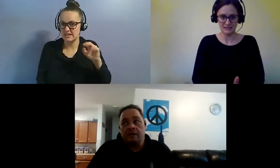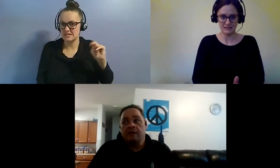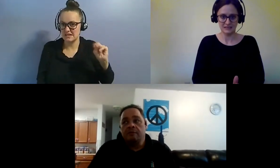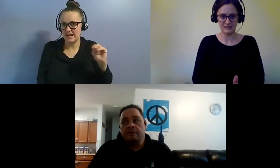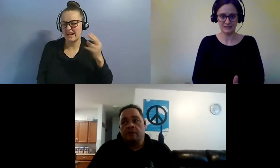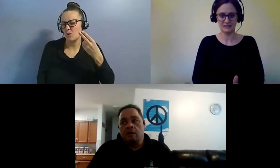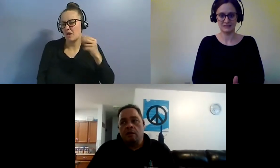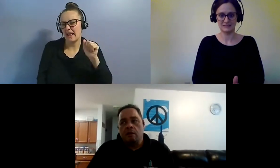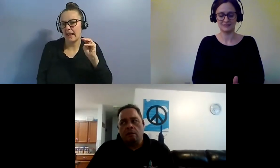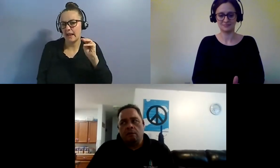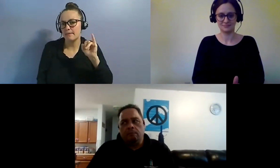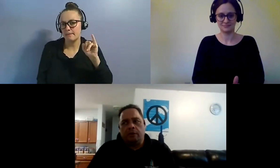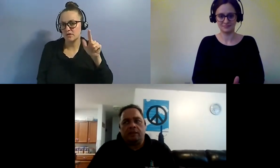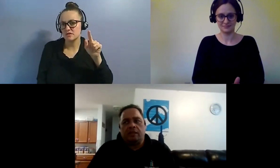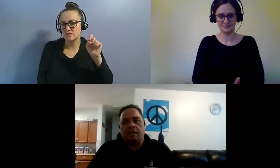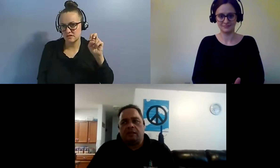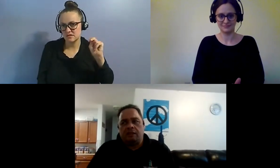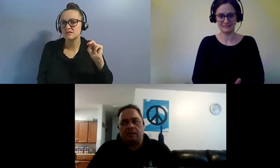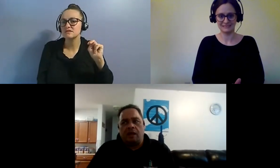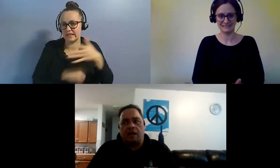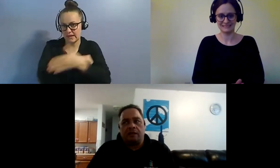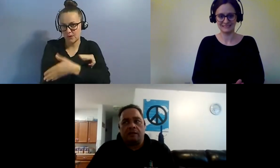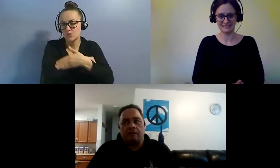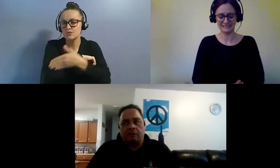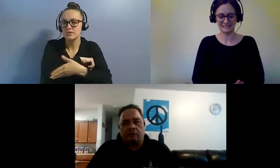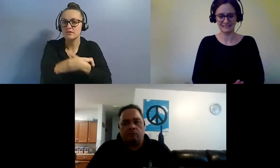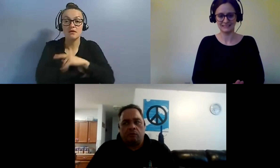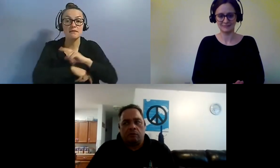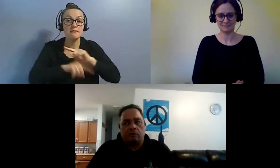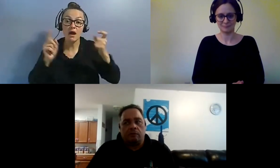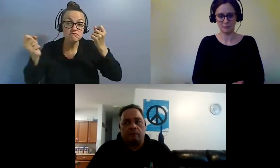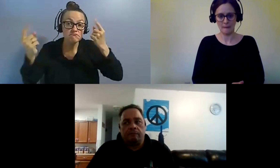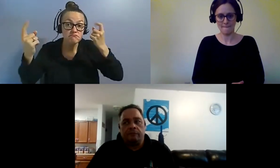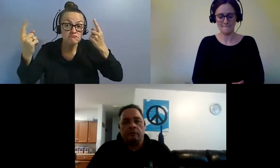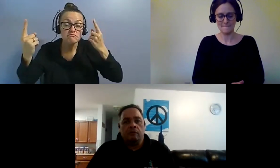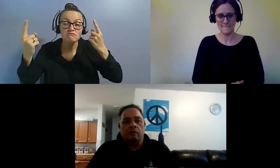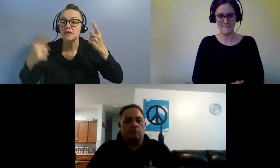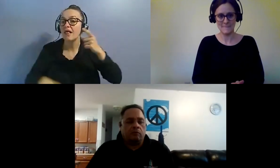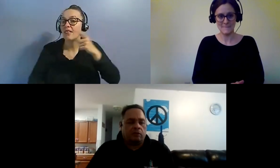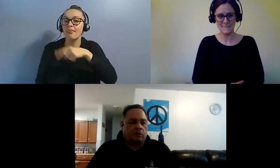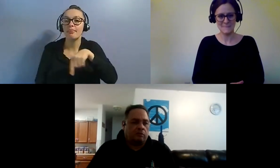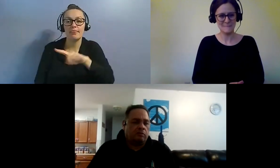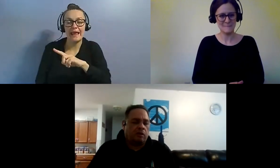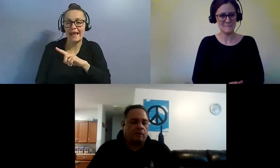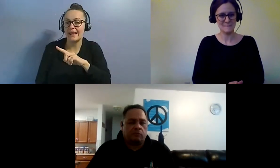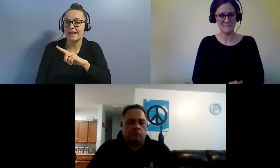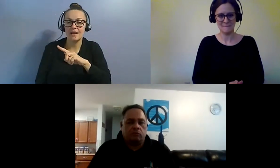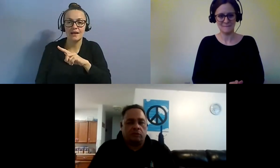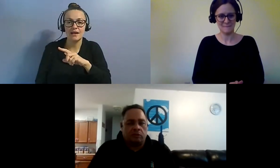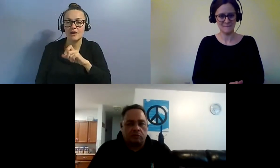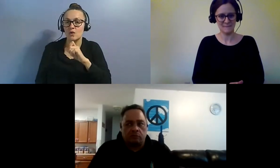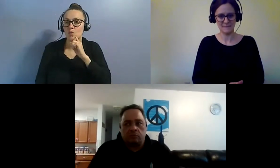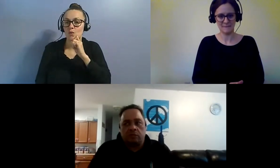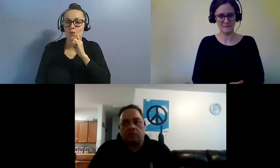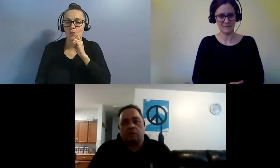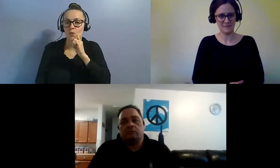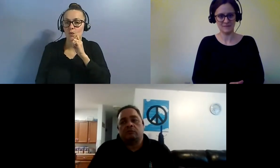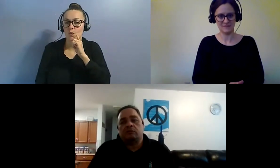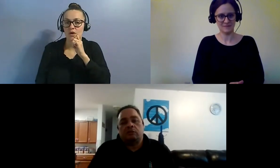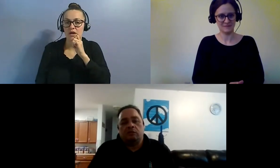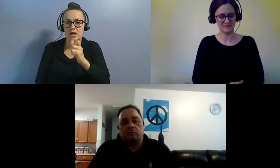County. But they weren't one of the top school districts when